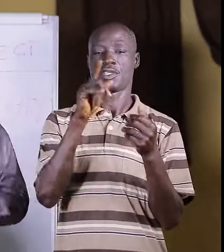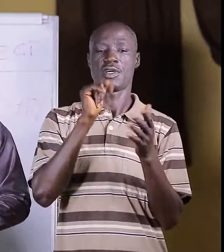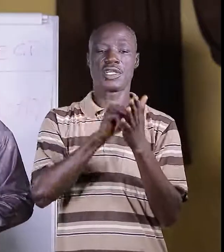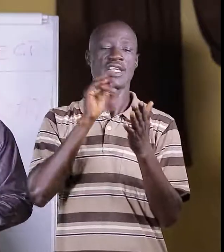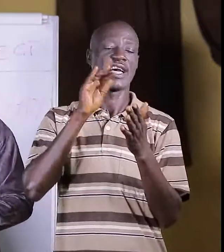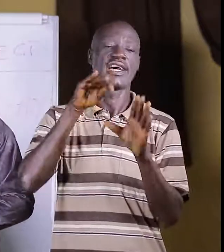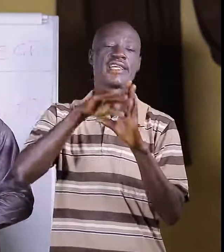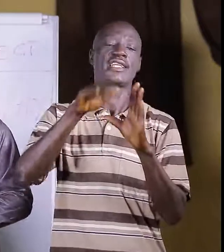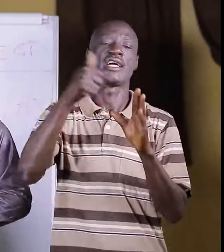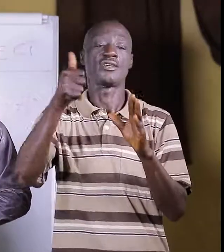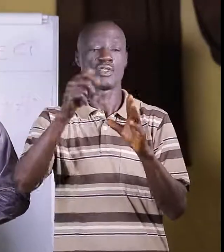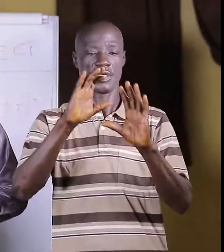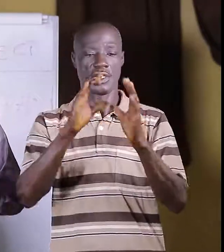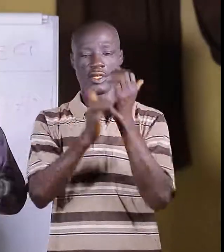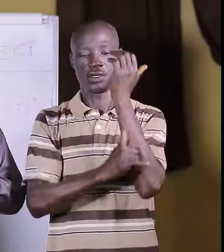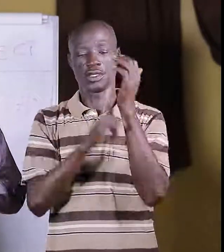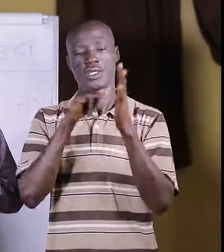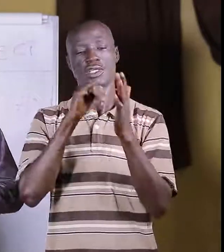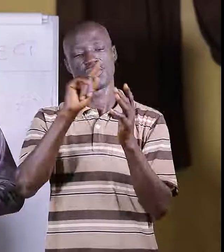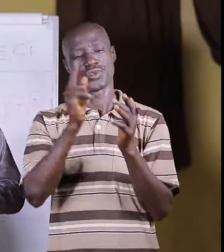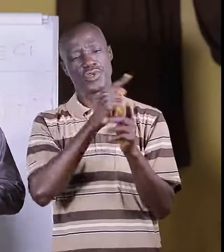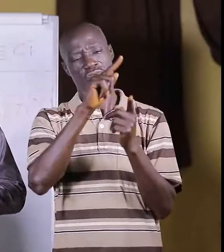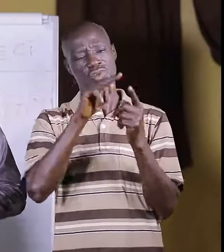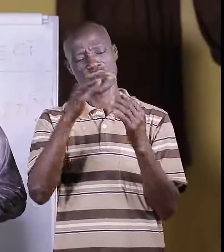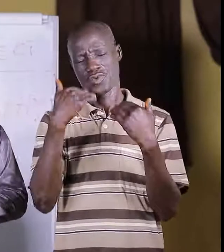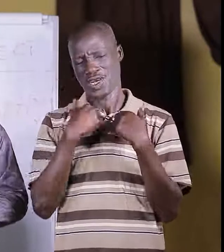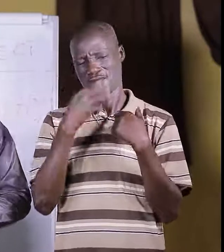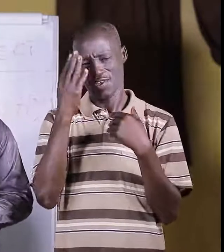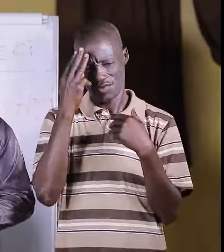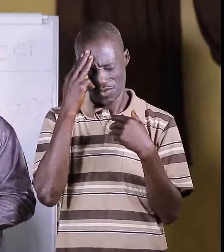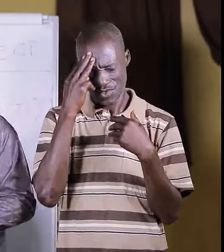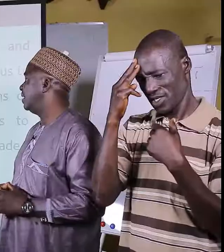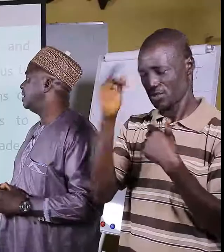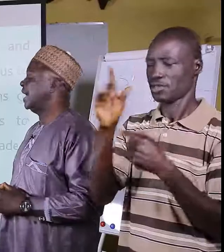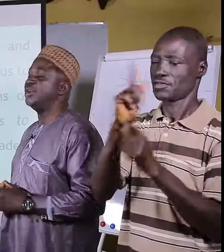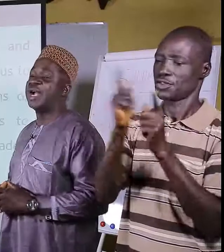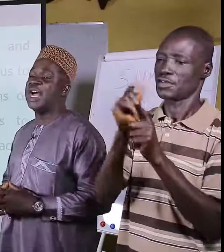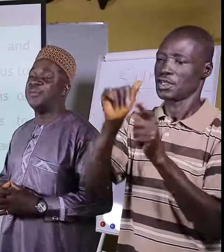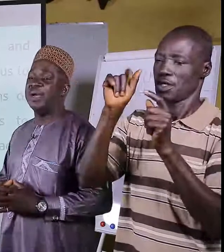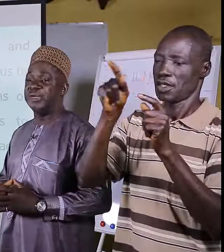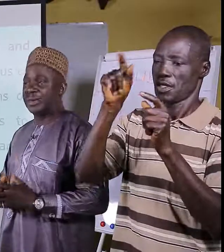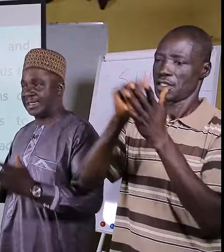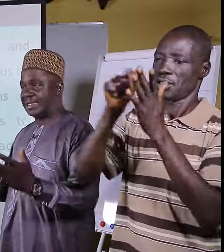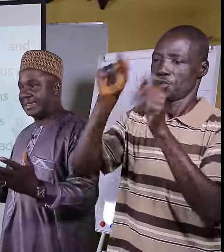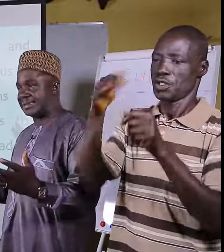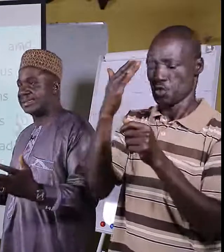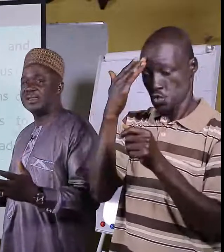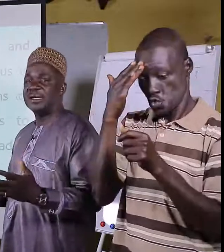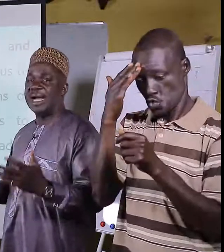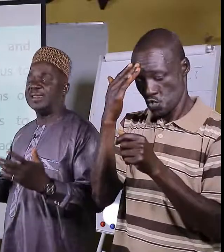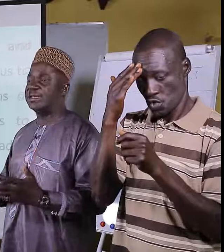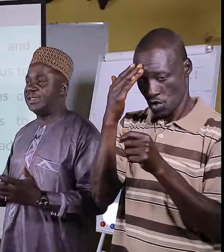other countries. It is only by having much knowledge of geography that you can now be able to